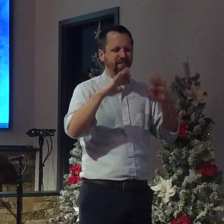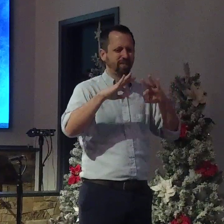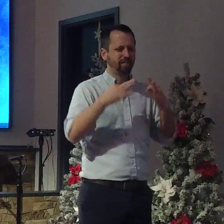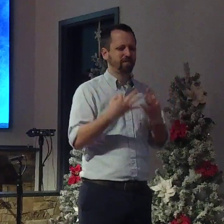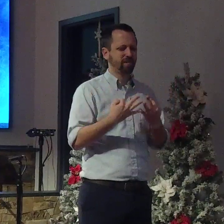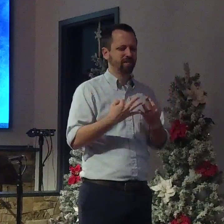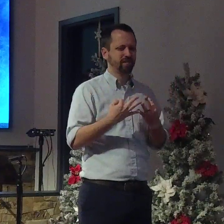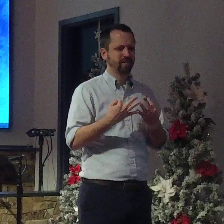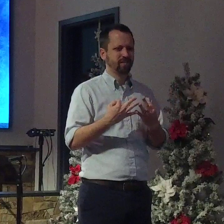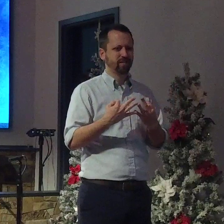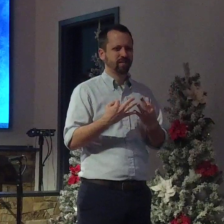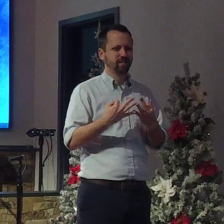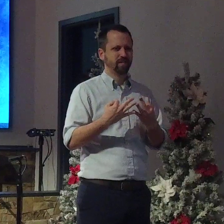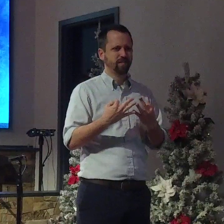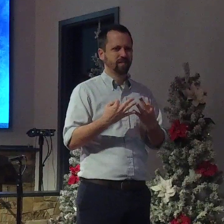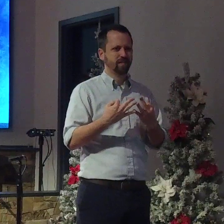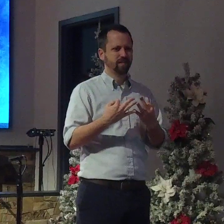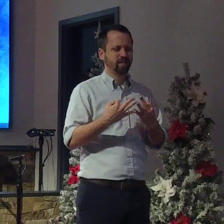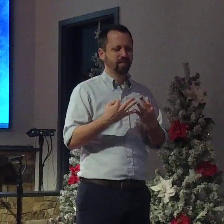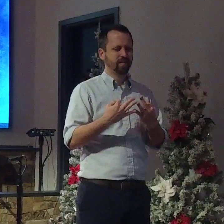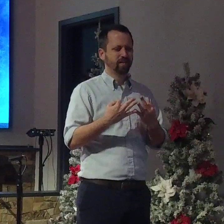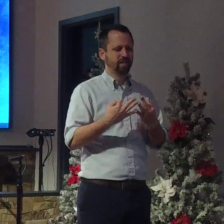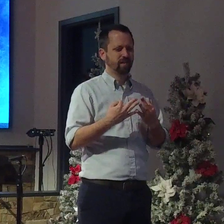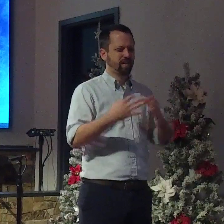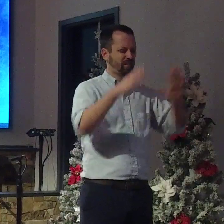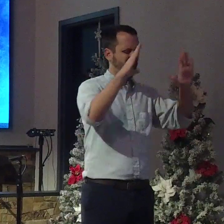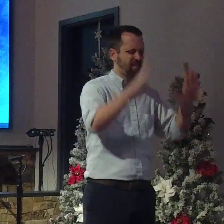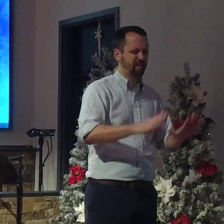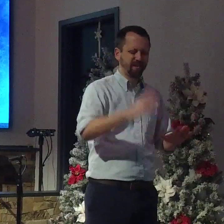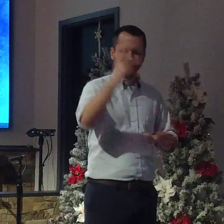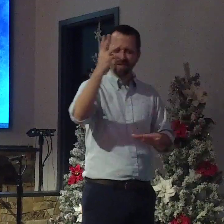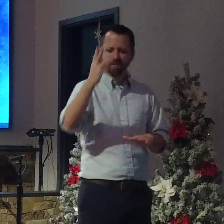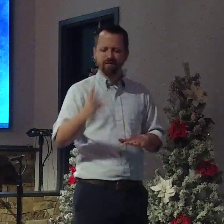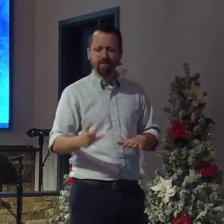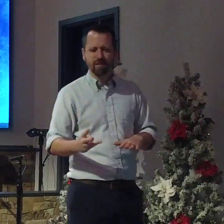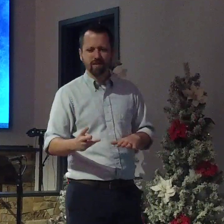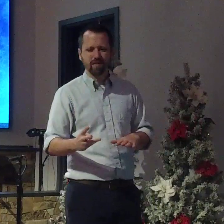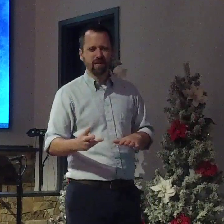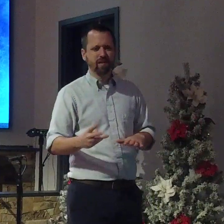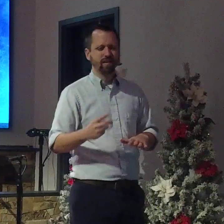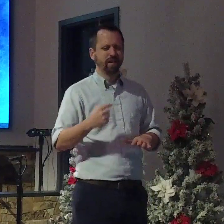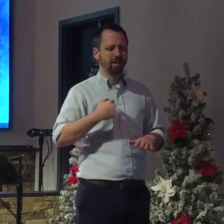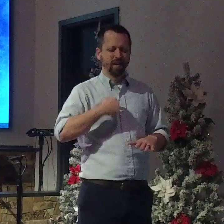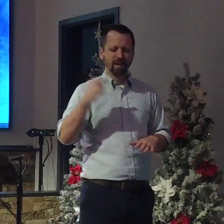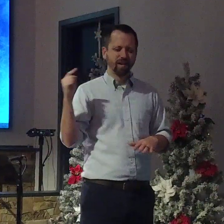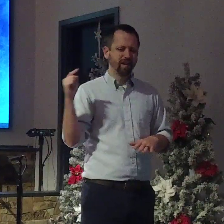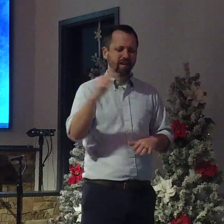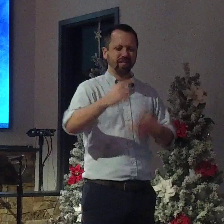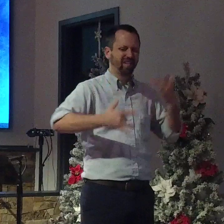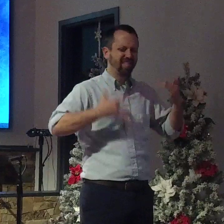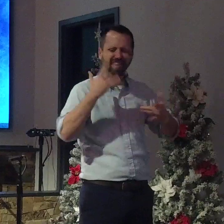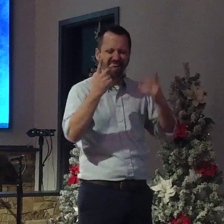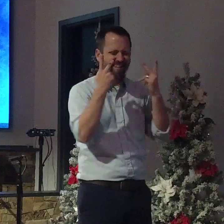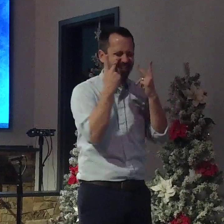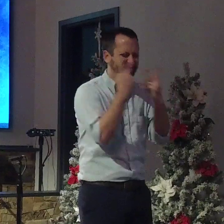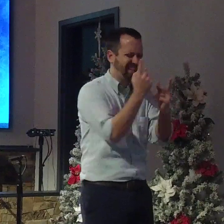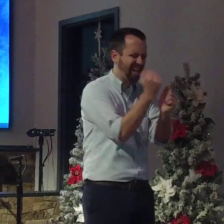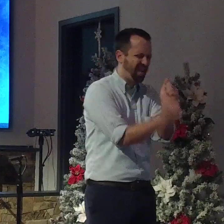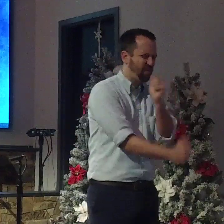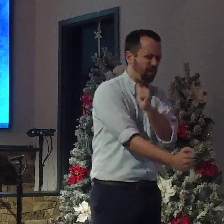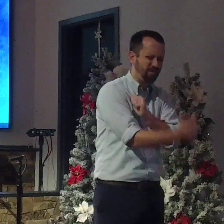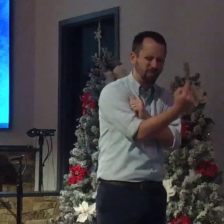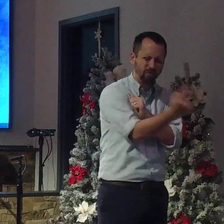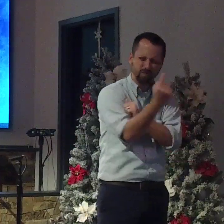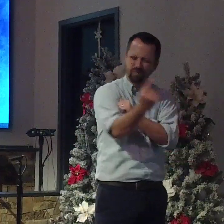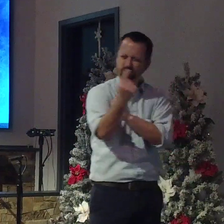meeting any one of you guys at first, but you see, I'm actually a very shy person at first, but many of you guys